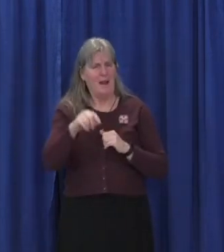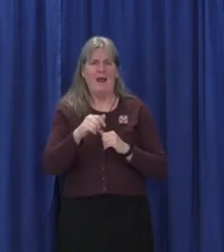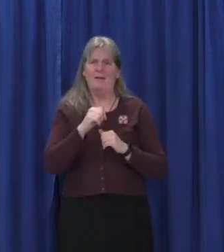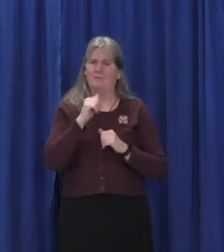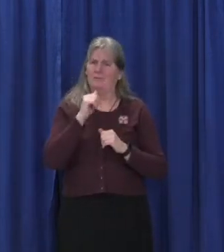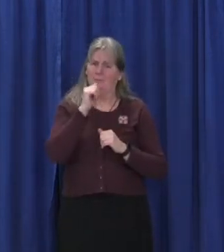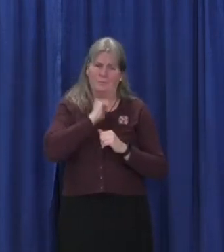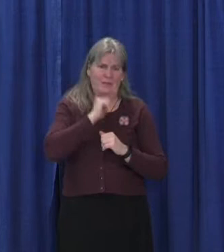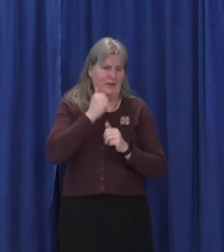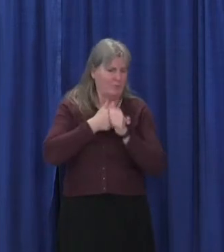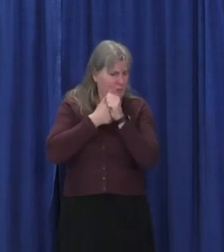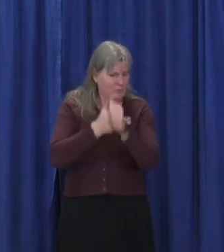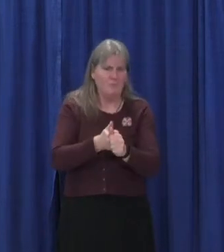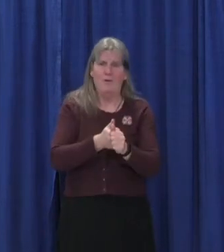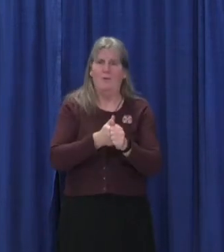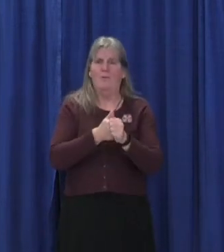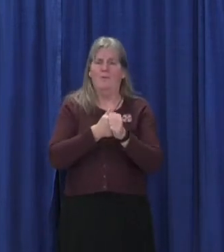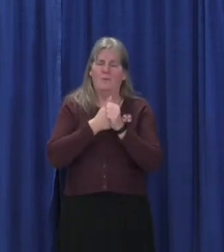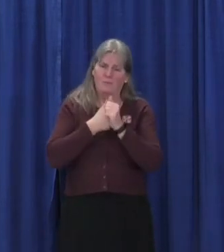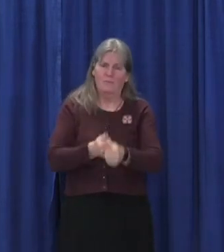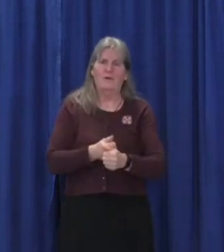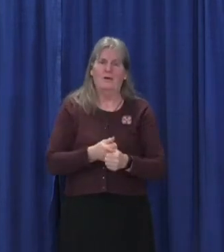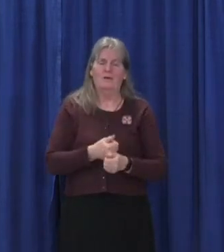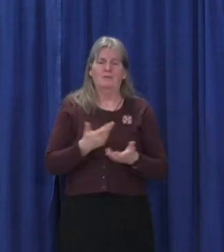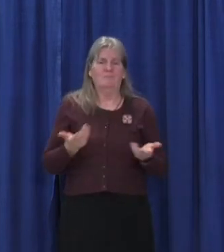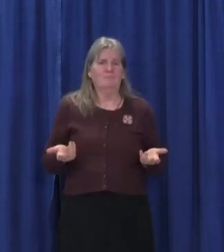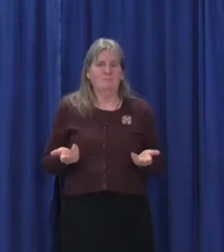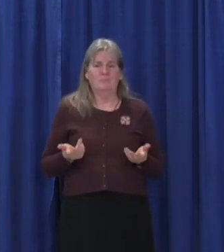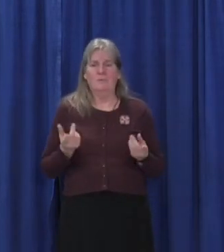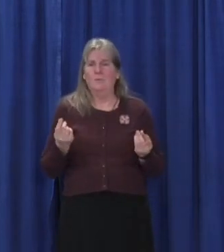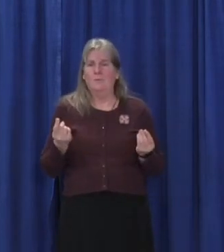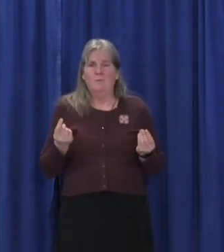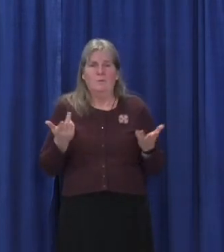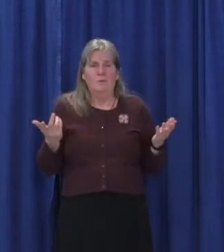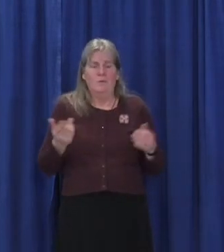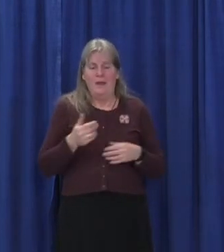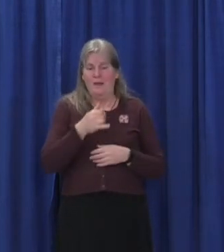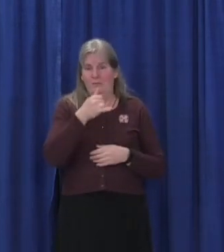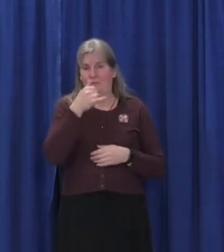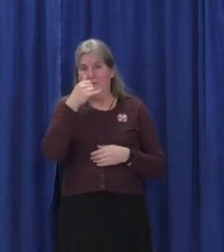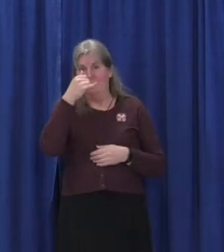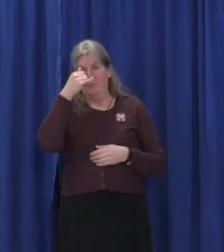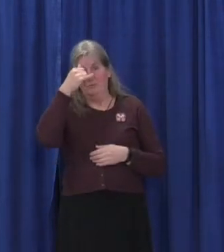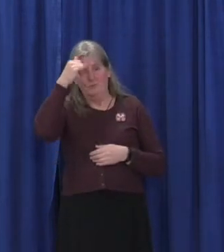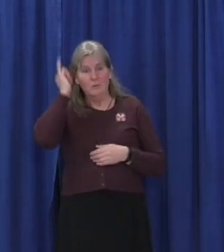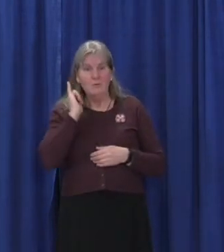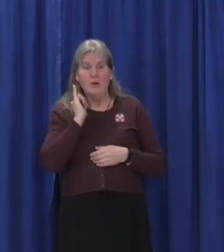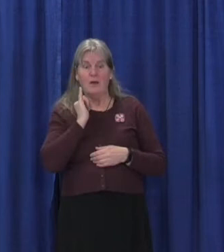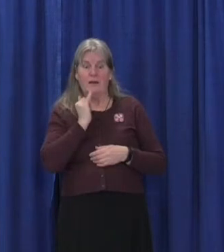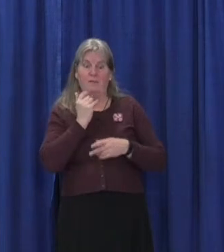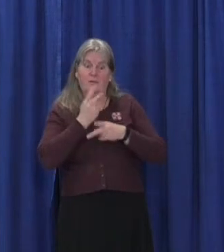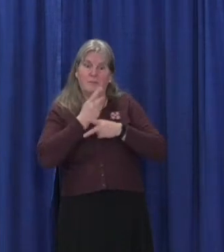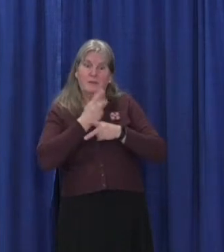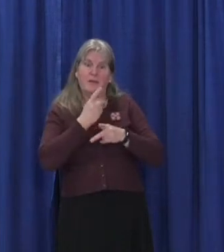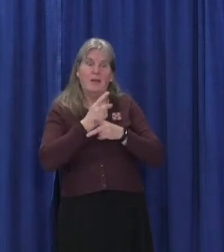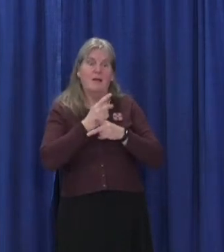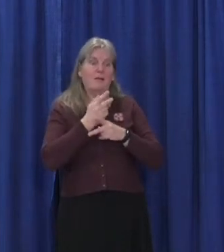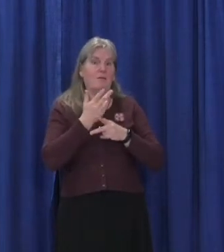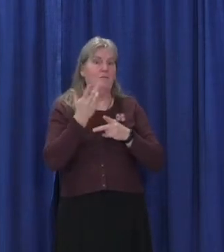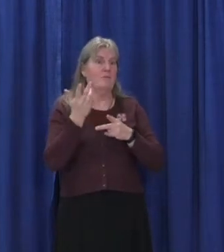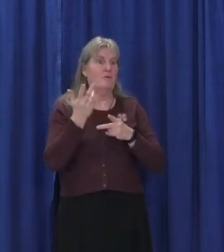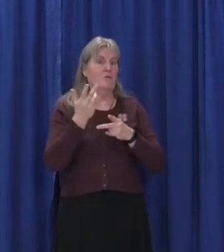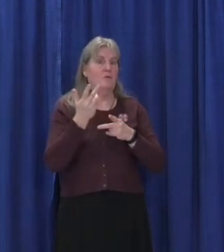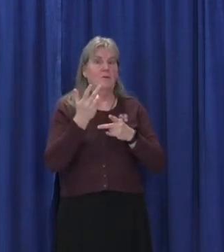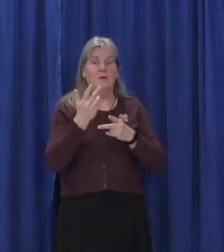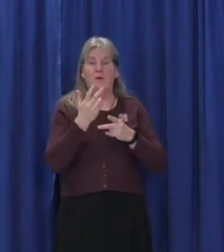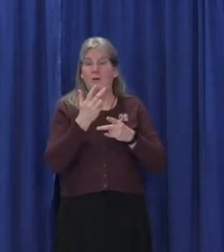it really, how well we do here in Yukon in terms of how many people get severe illness or pass away really has to do